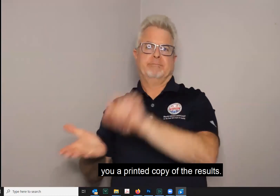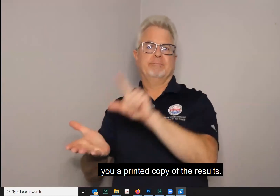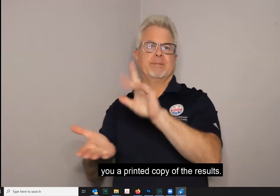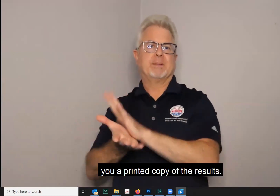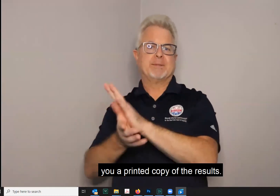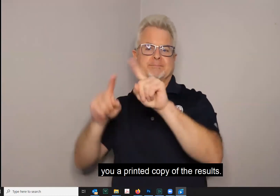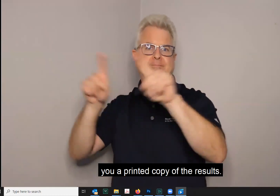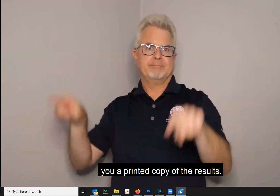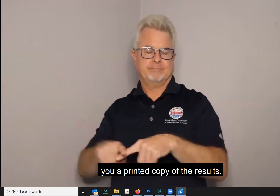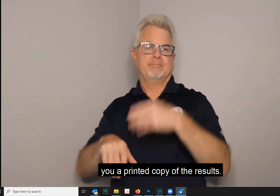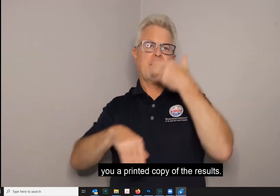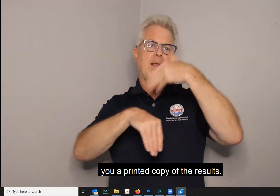results.